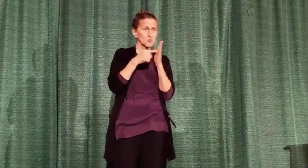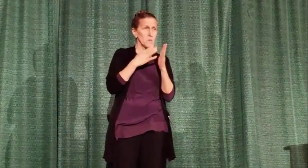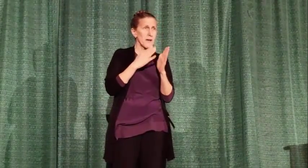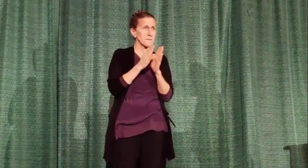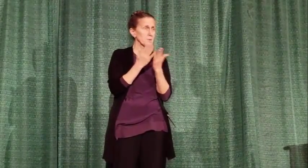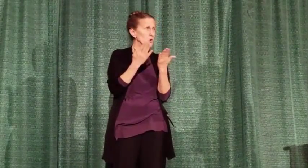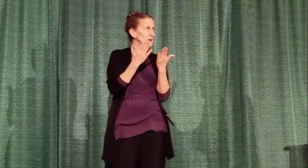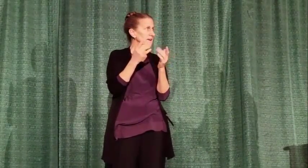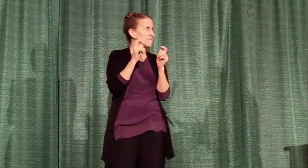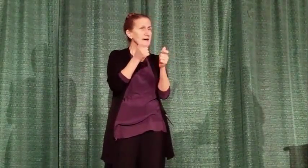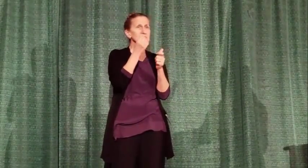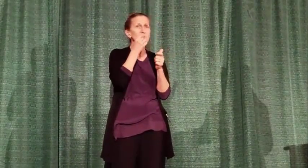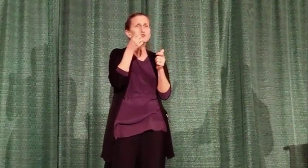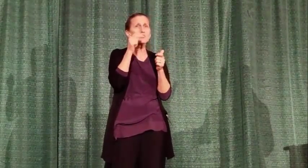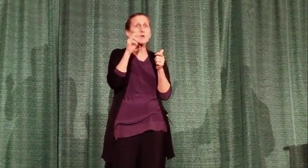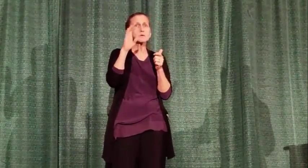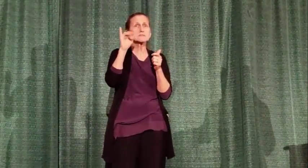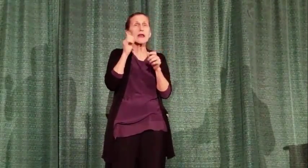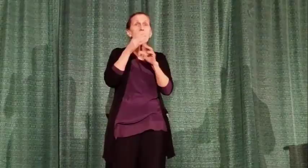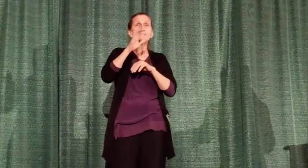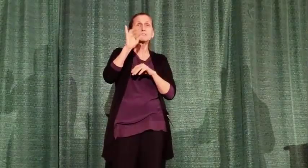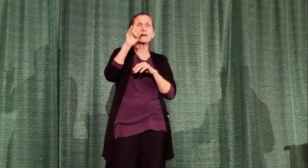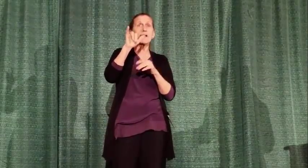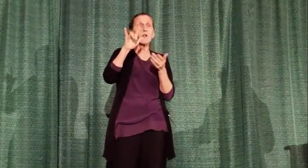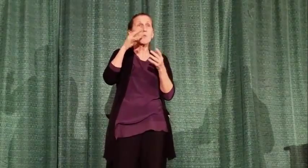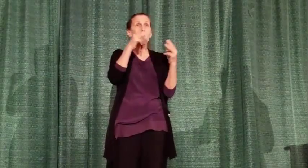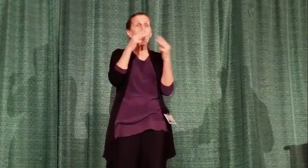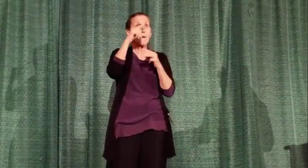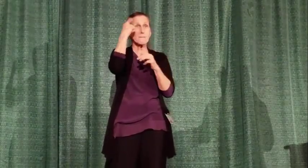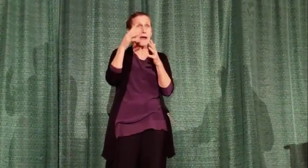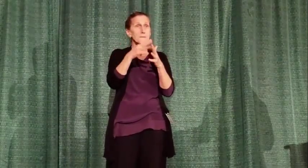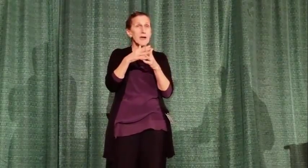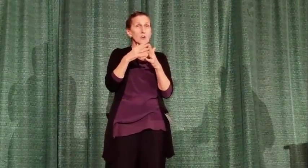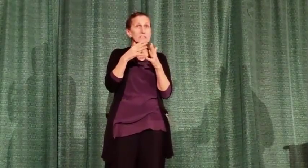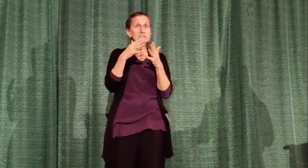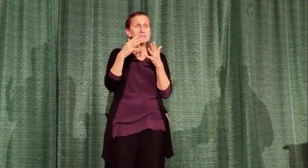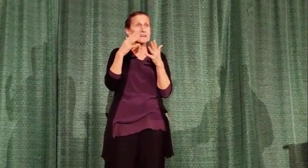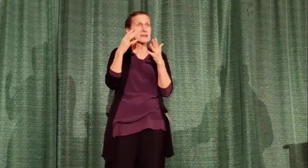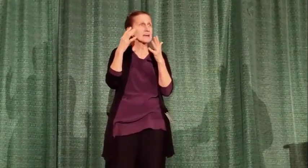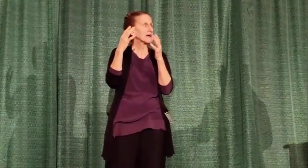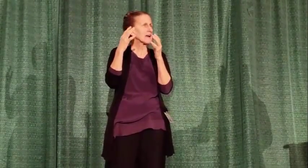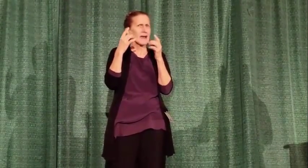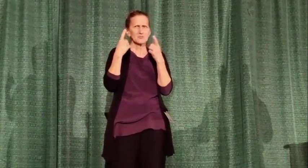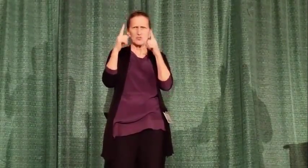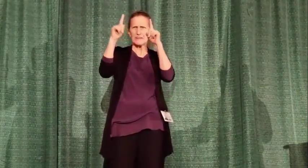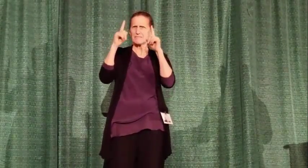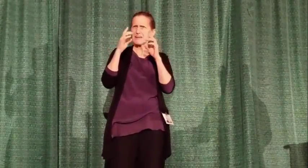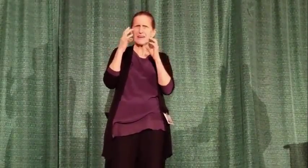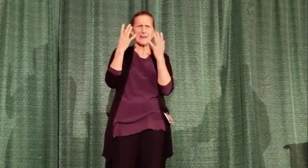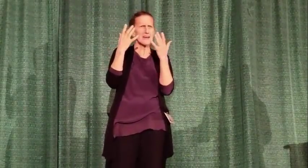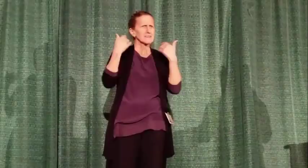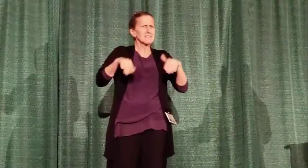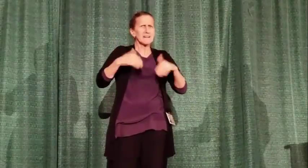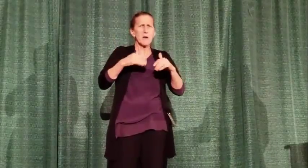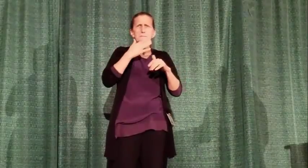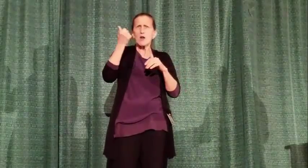Genocide, that after the Civil War, that black Americans achieved incredible educational achievements and had more centenarians,